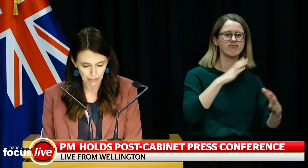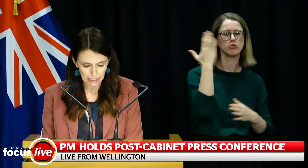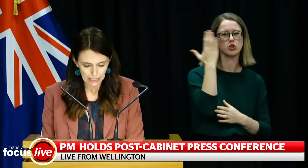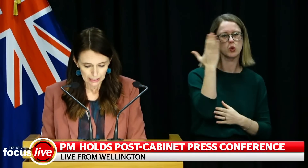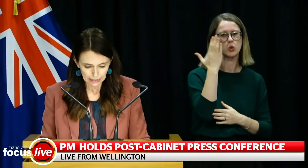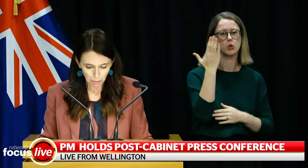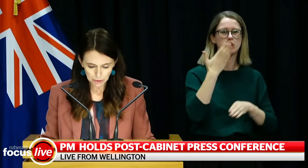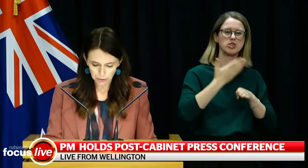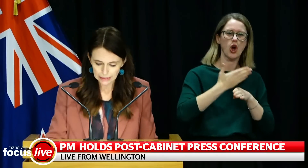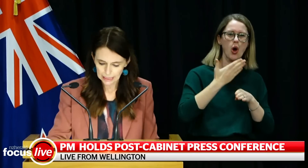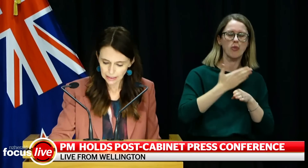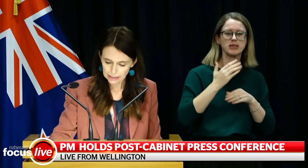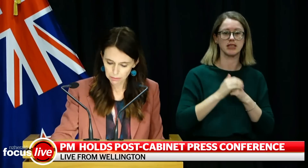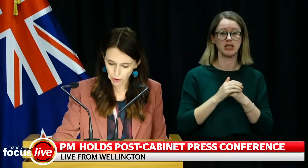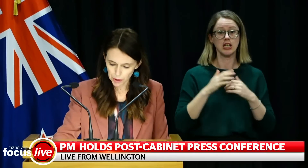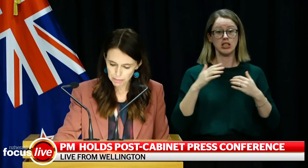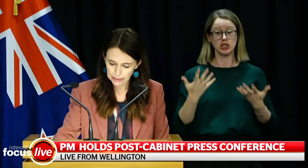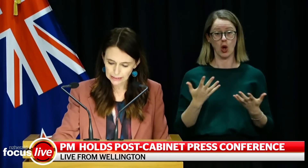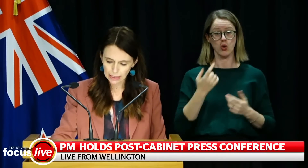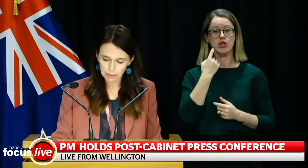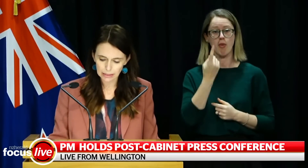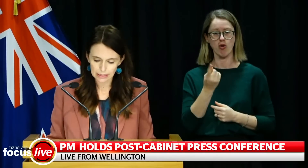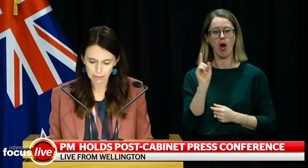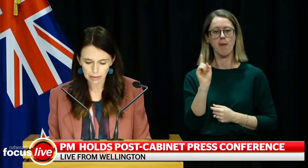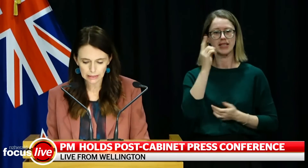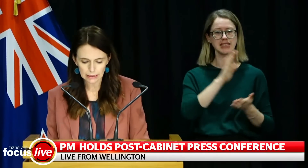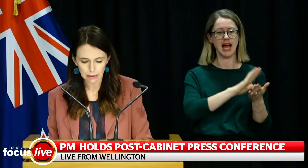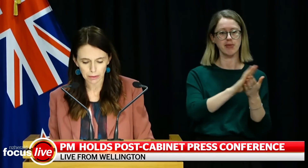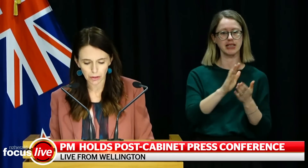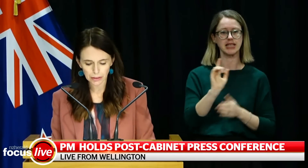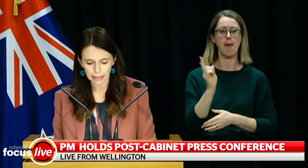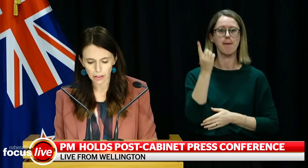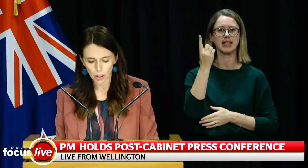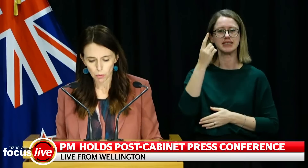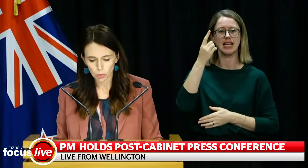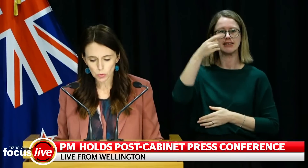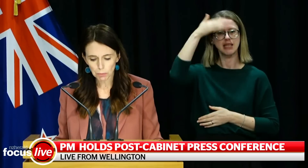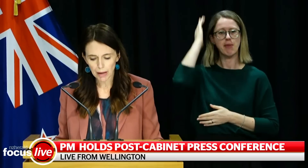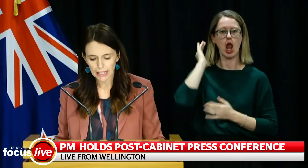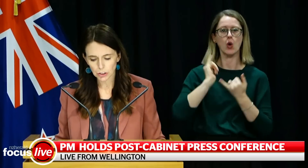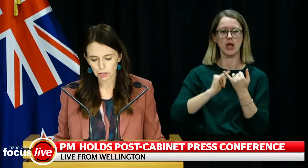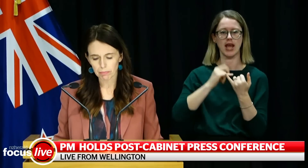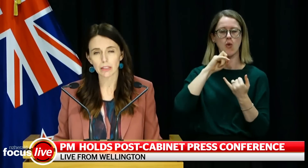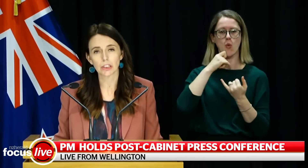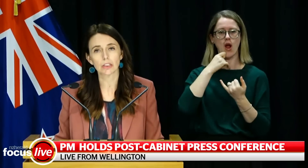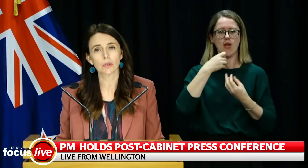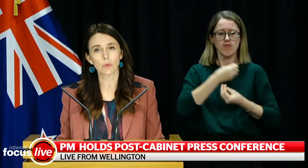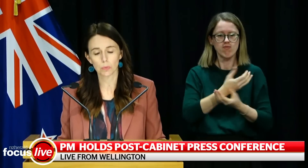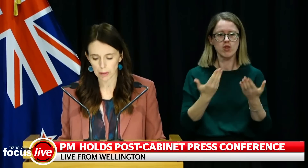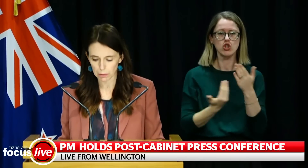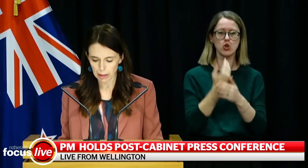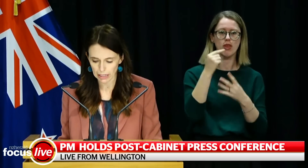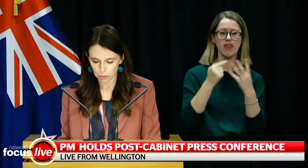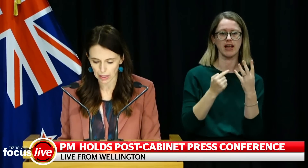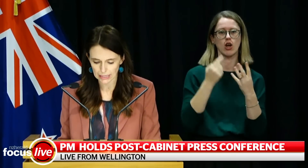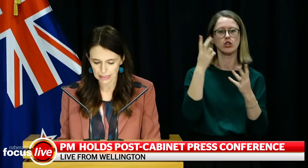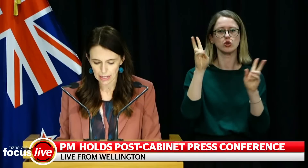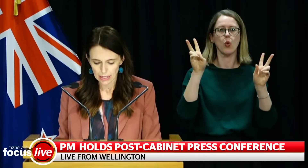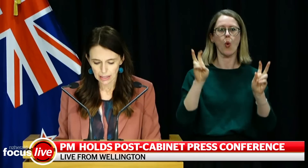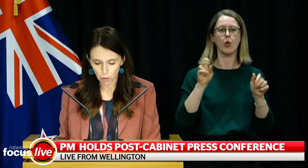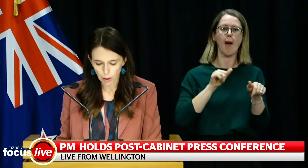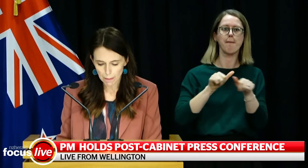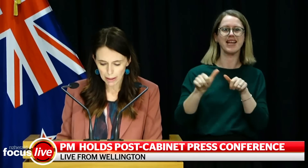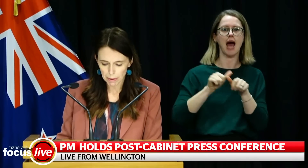opportunities. To help address that, tomorrow, Minister Hipkins and Minister Sepuloni will launch a package of measures called Better